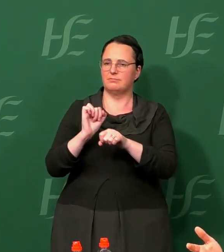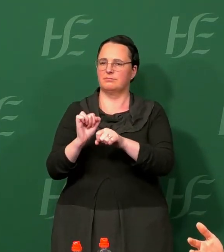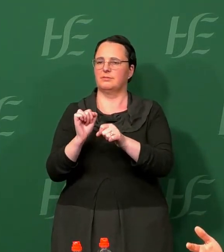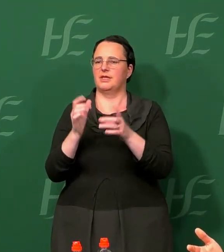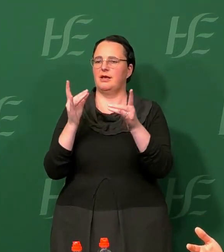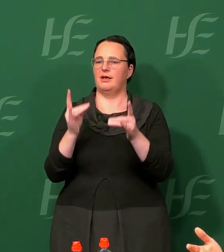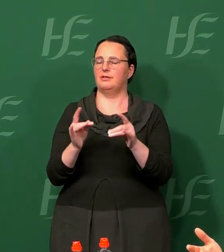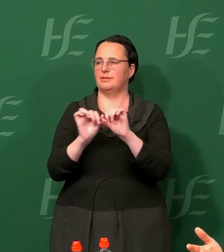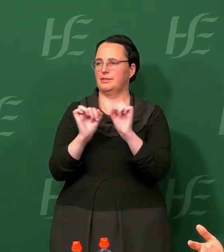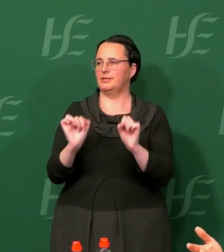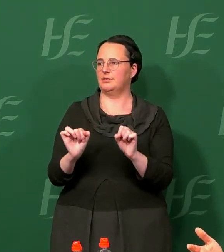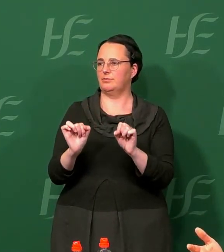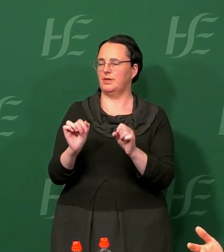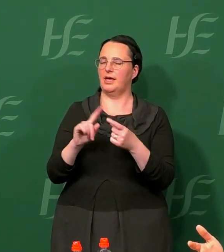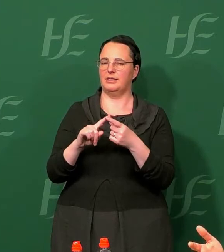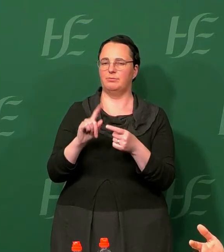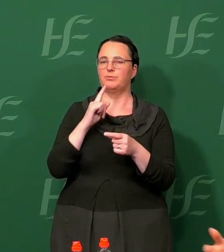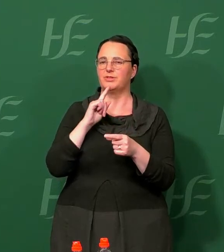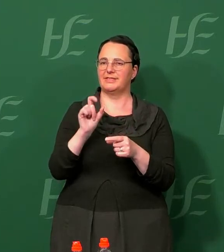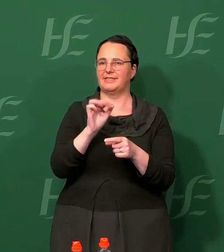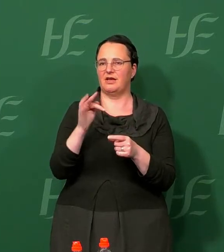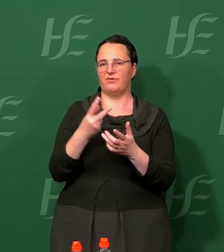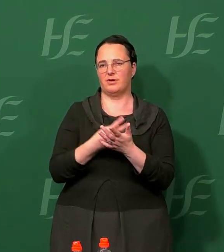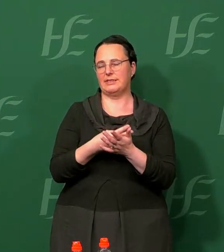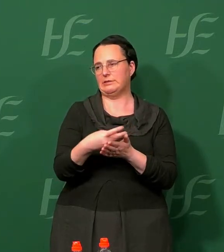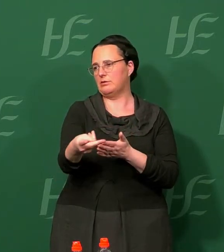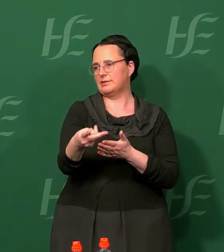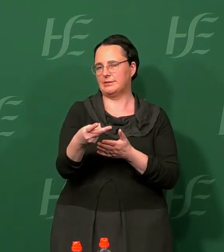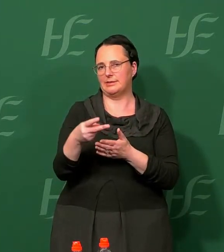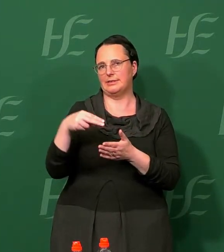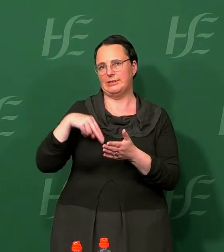albeit with a staff now that are exhausted after almost 2 years